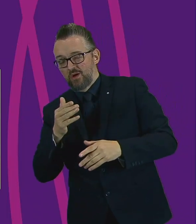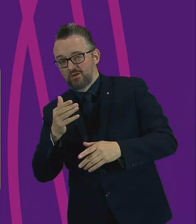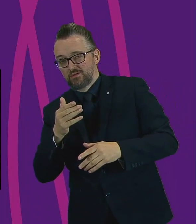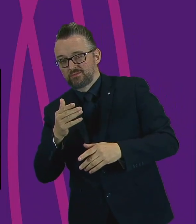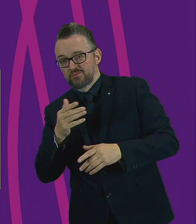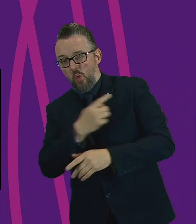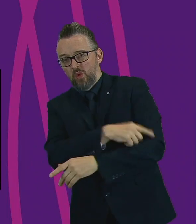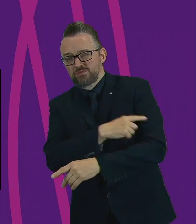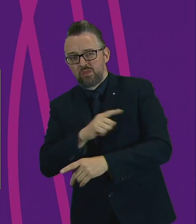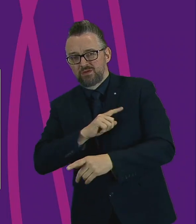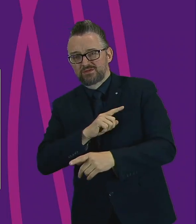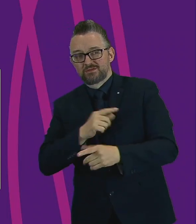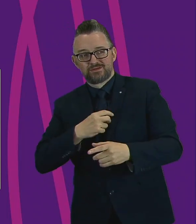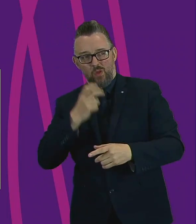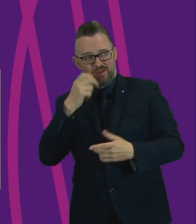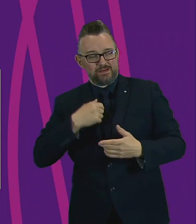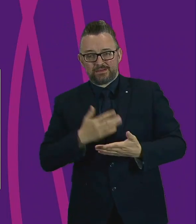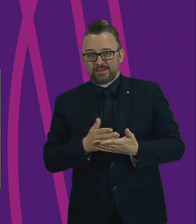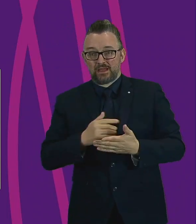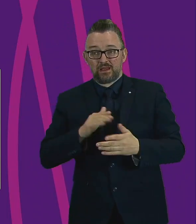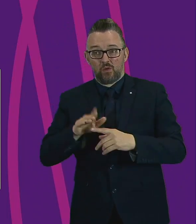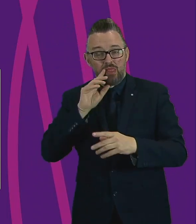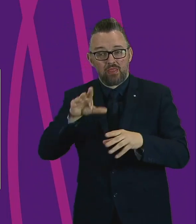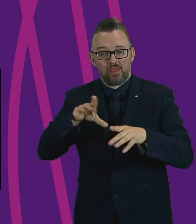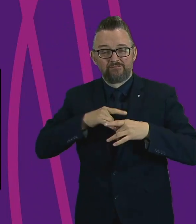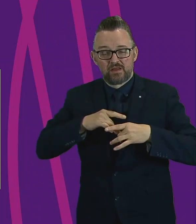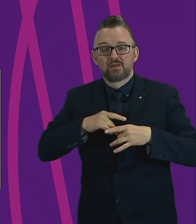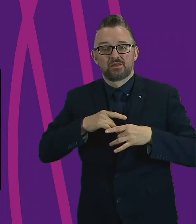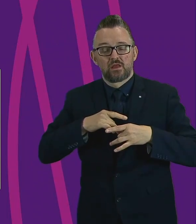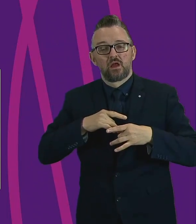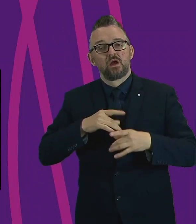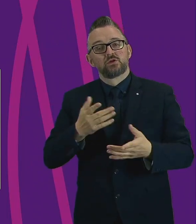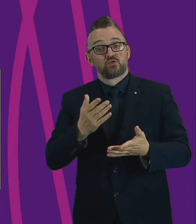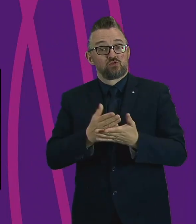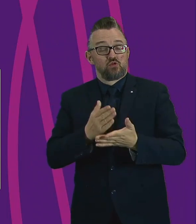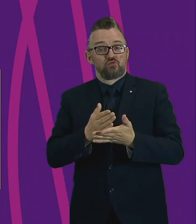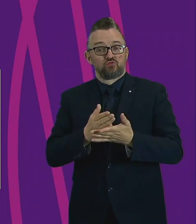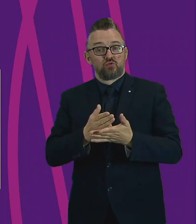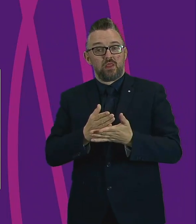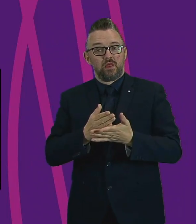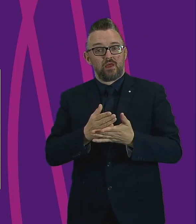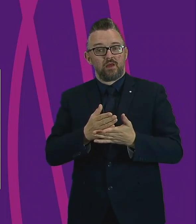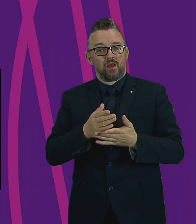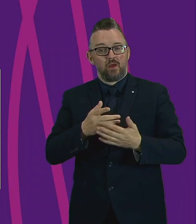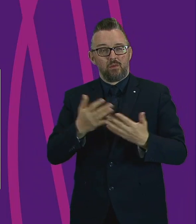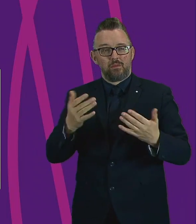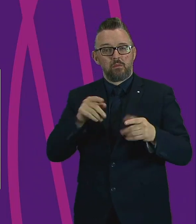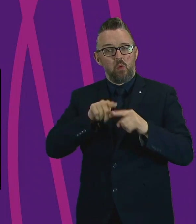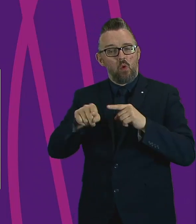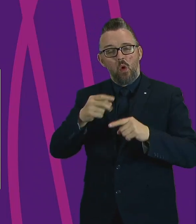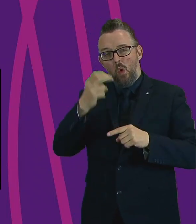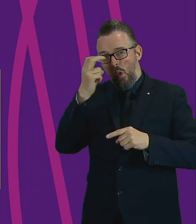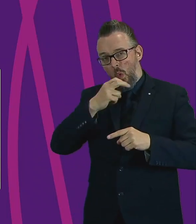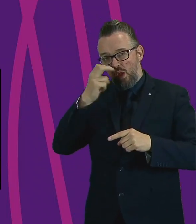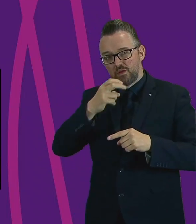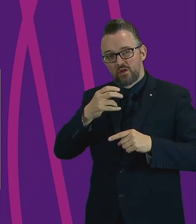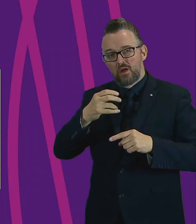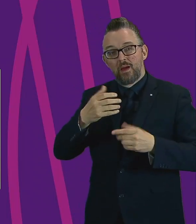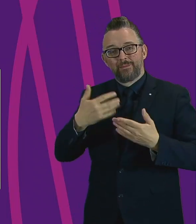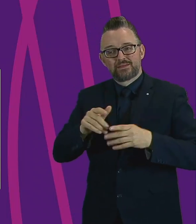treatment. And I would advocate that this was probably felt more by older people and those who have been